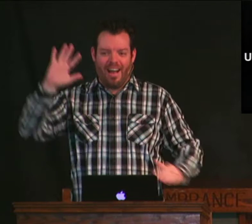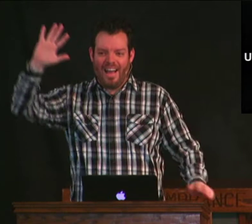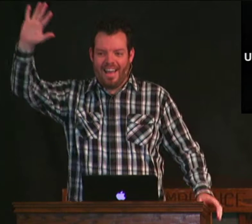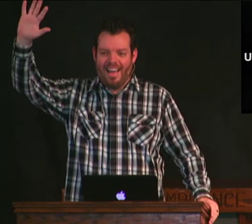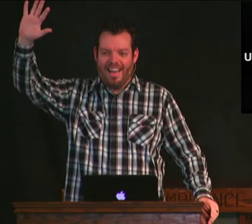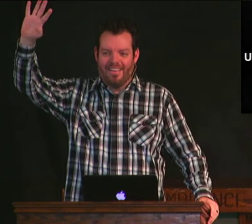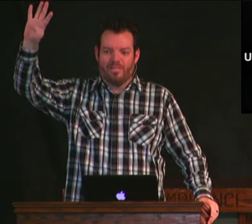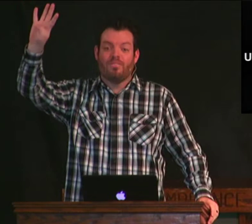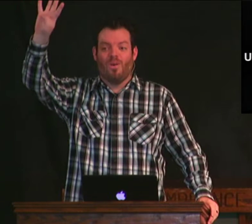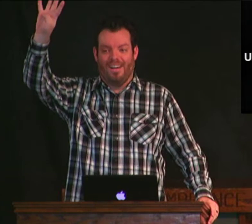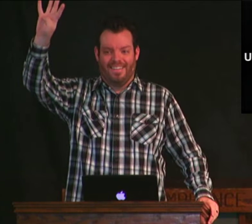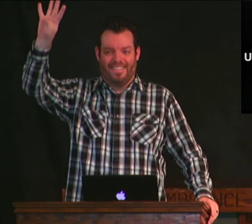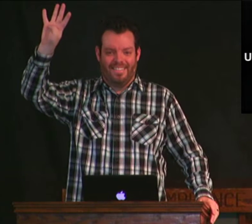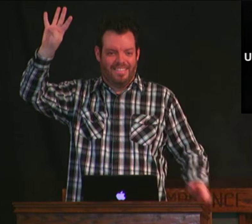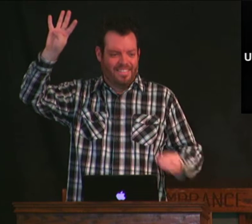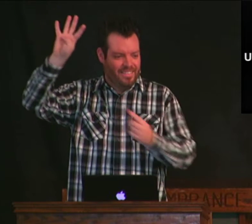8 = 5. 4.